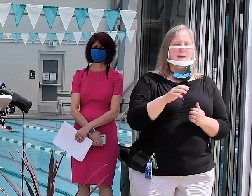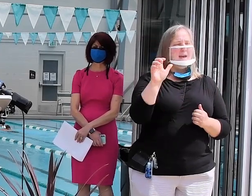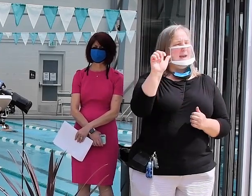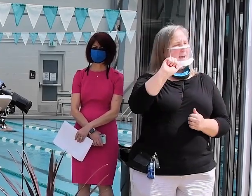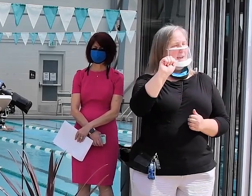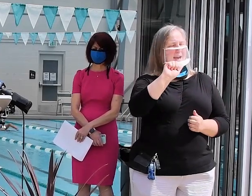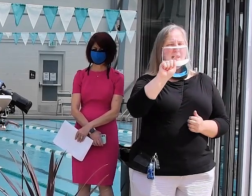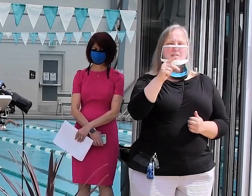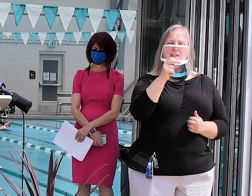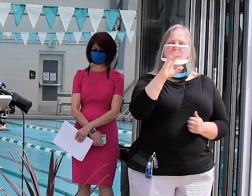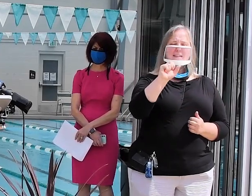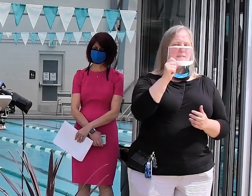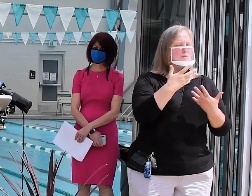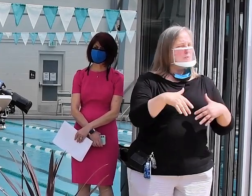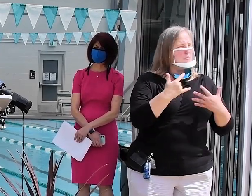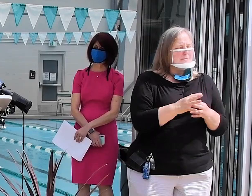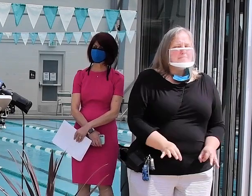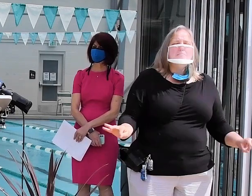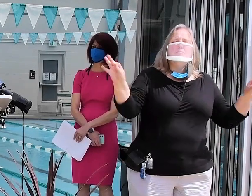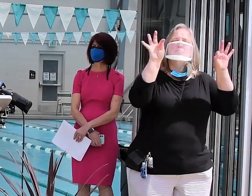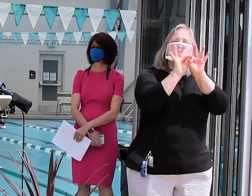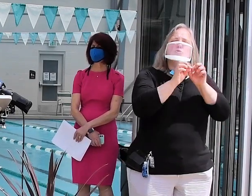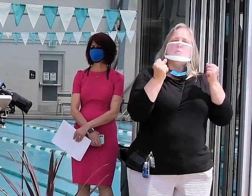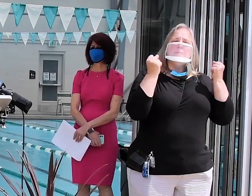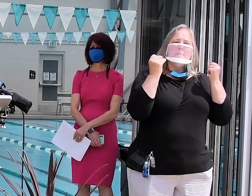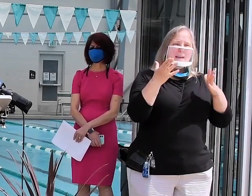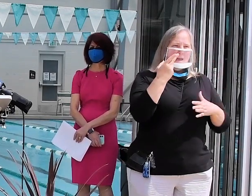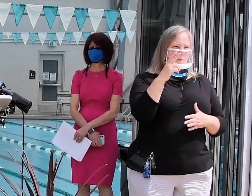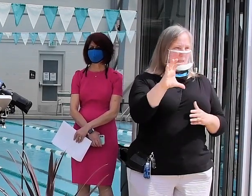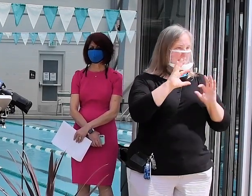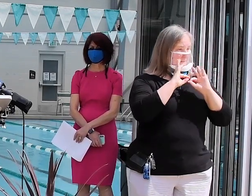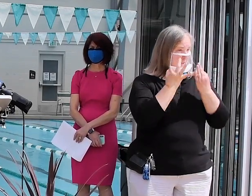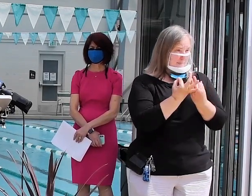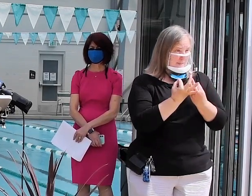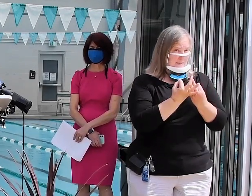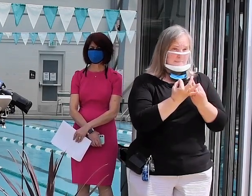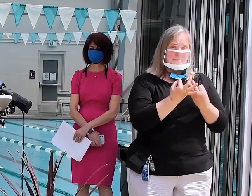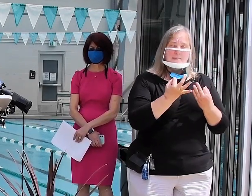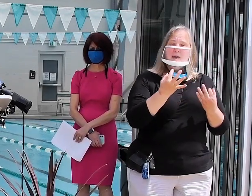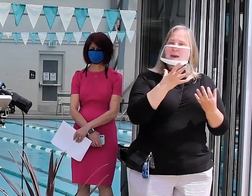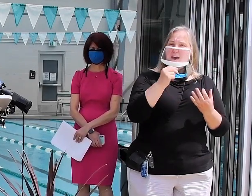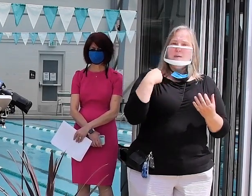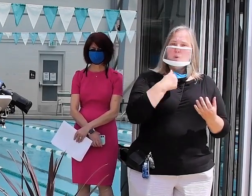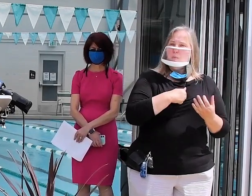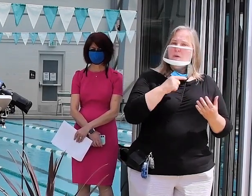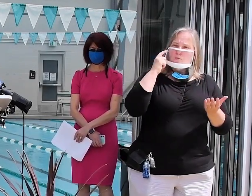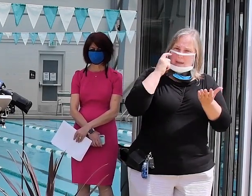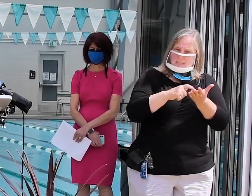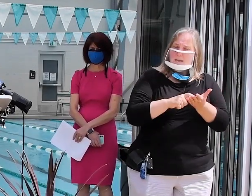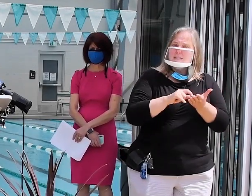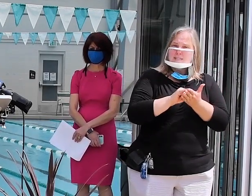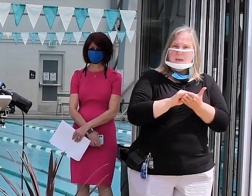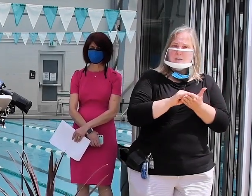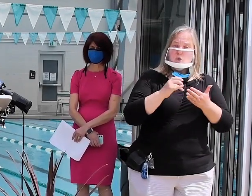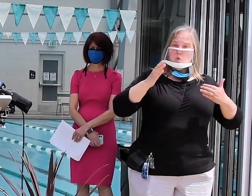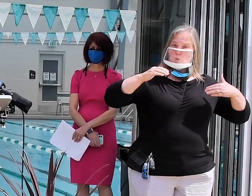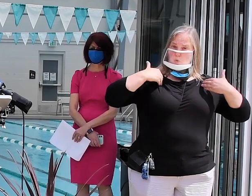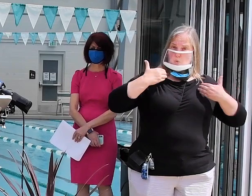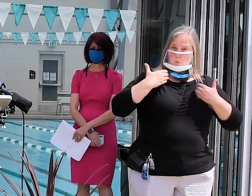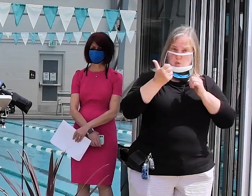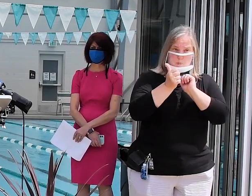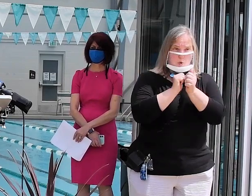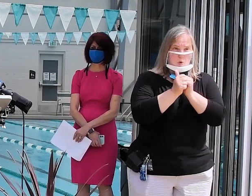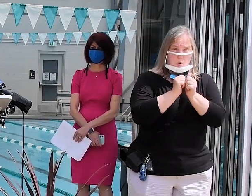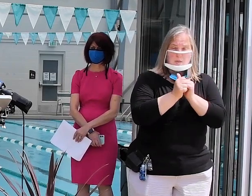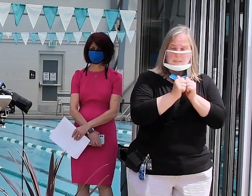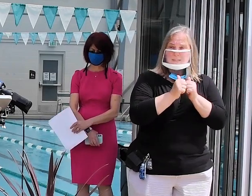Athletics are important to so many Howard County families, and we recognize that youth sports